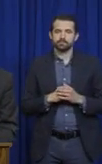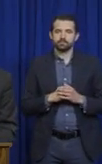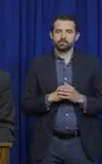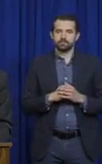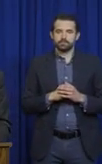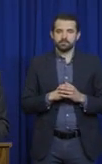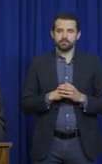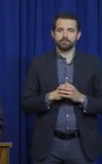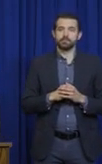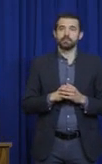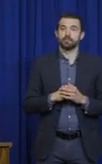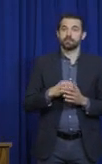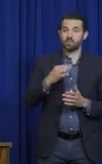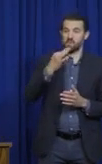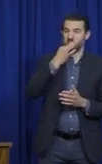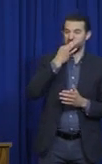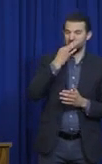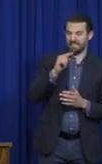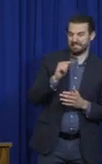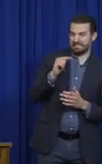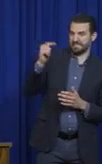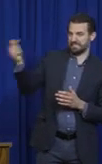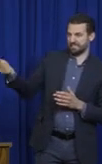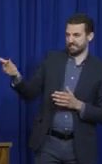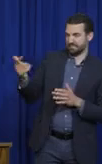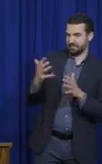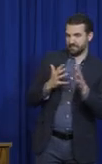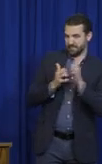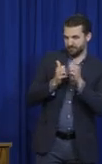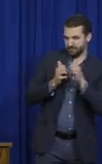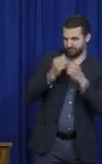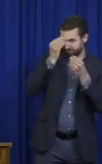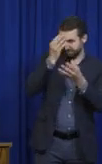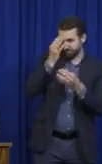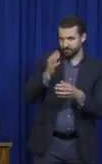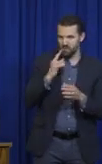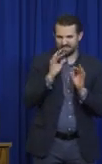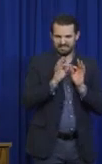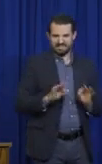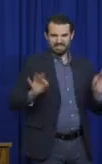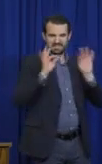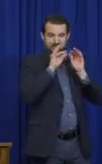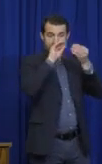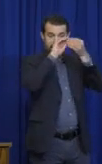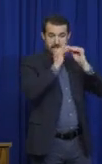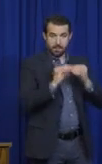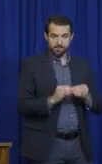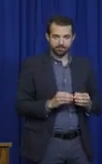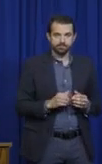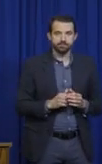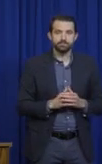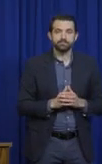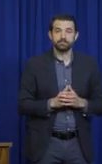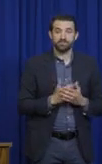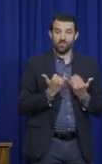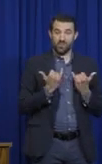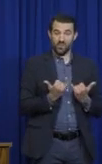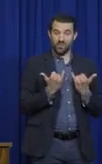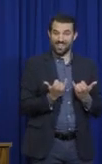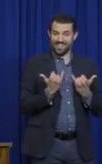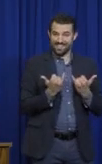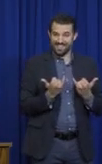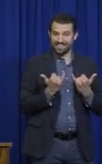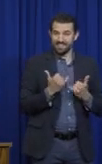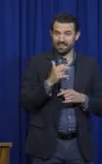Commissioner Fortman, a quick update on the vital statistics. As of right now, there are 330